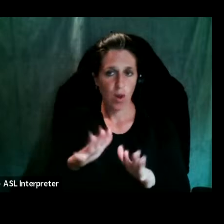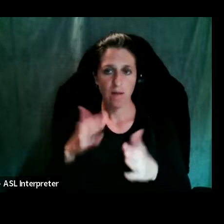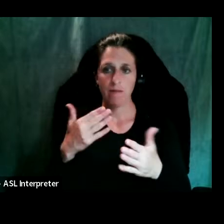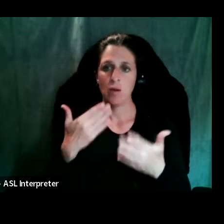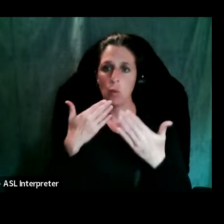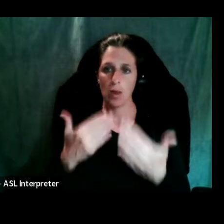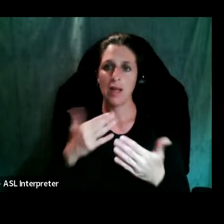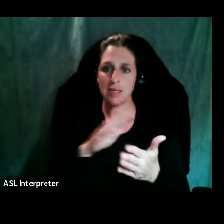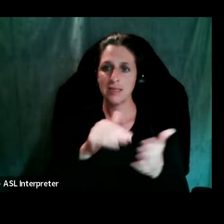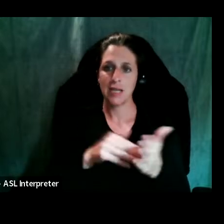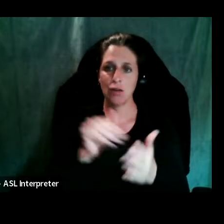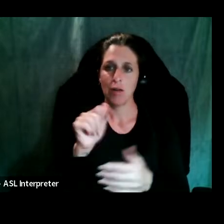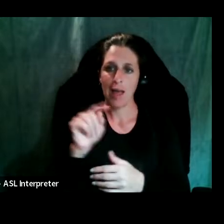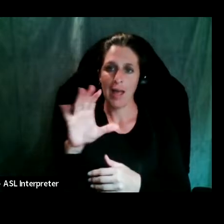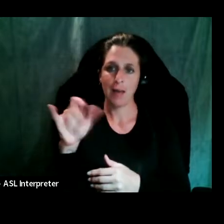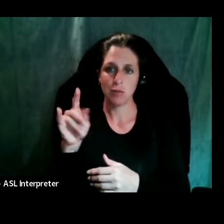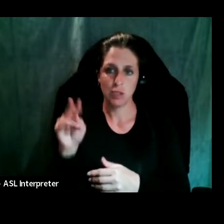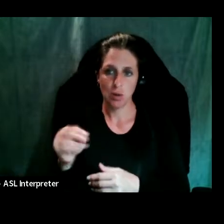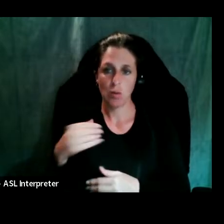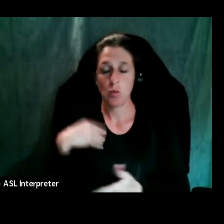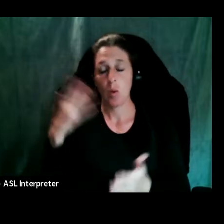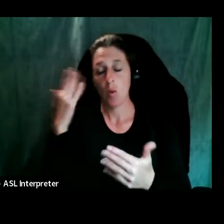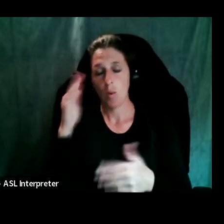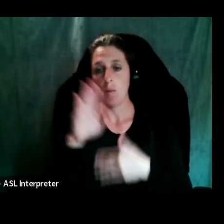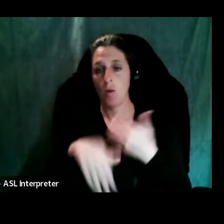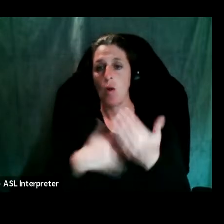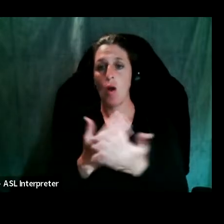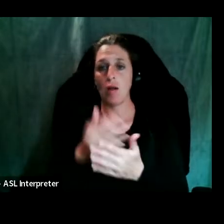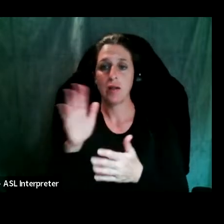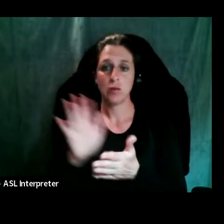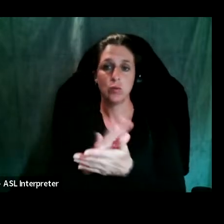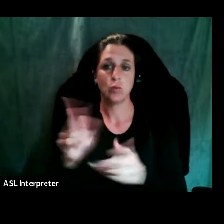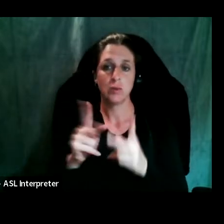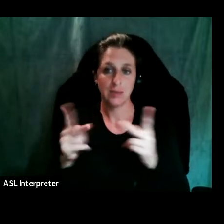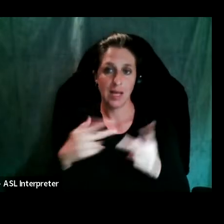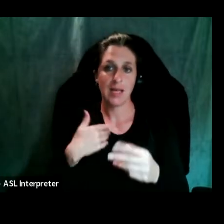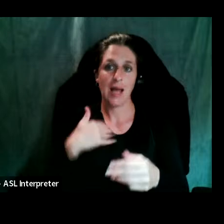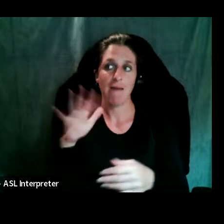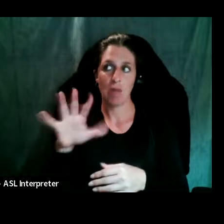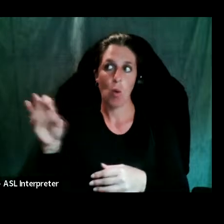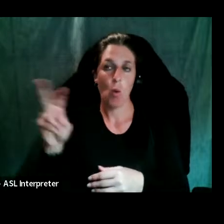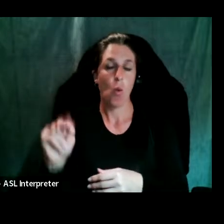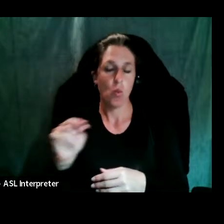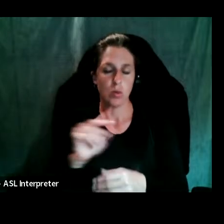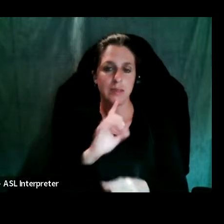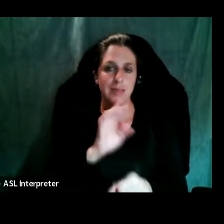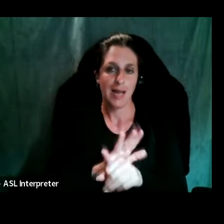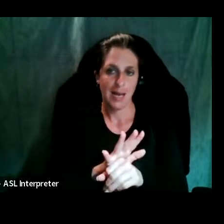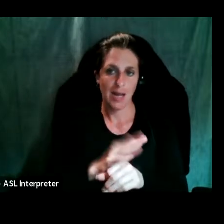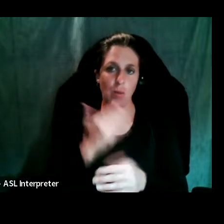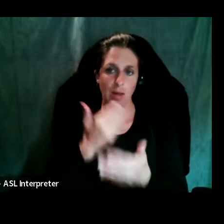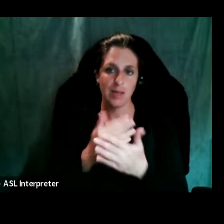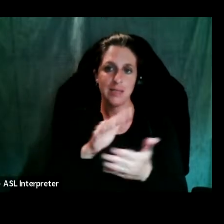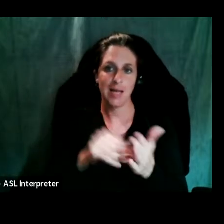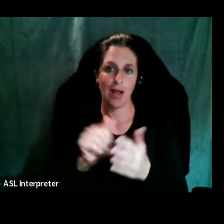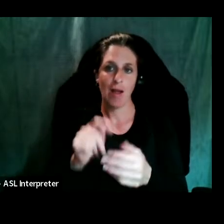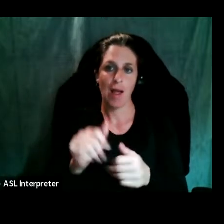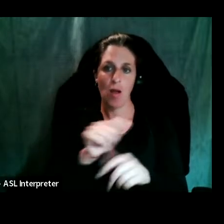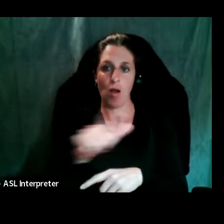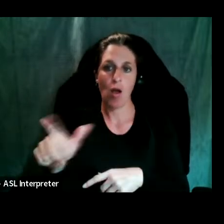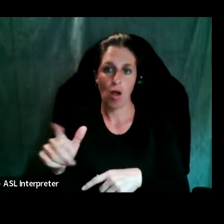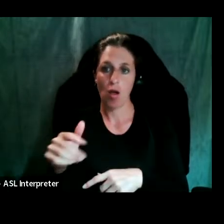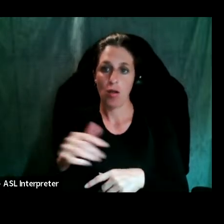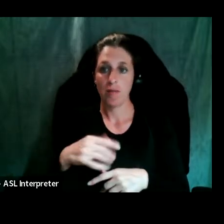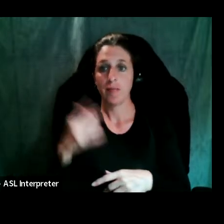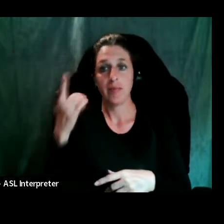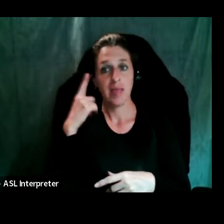really do hope that all of our school sites can have their own dedicated wellness center soon, if they don't already have, because I think it's really great that students